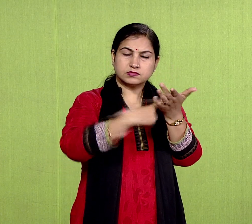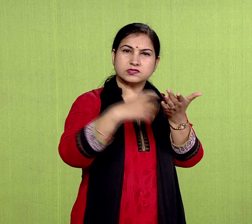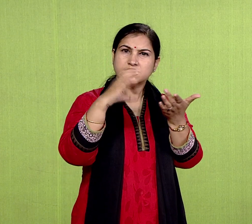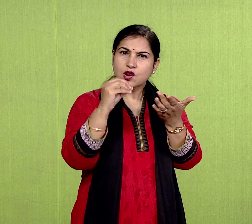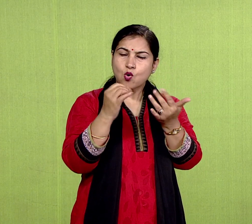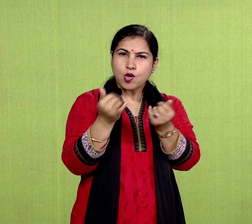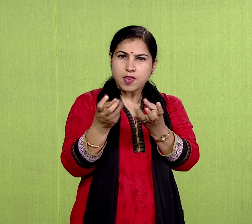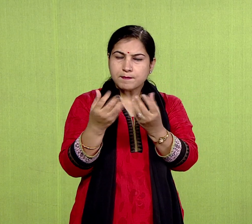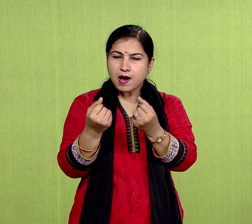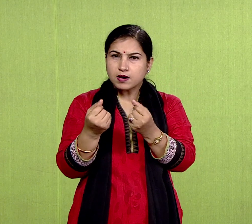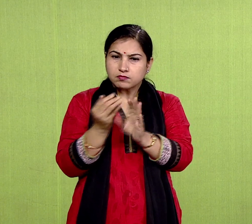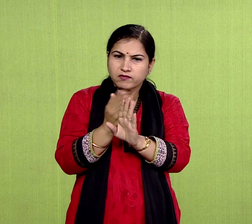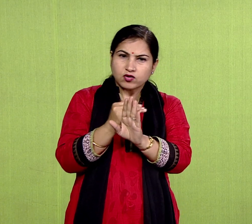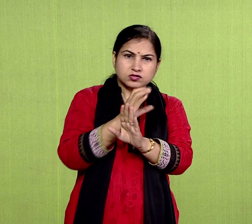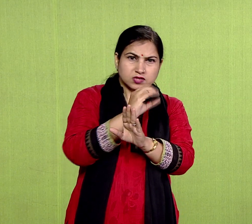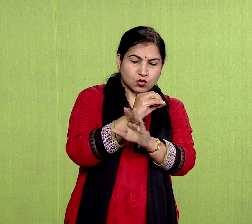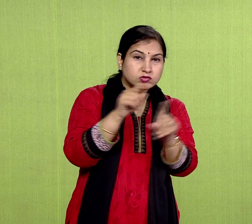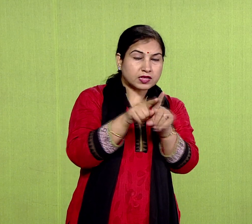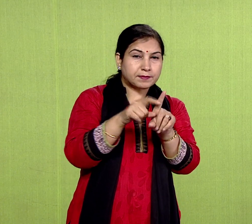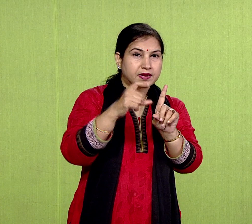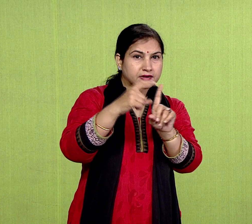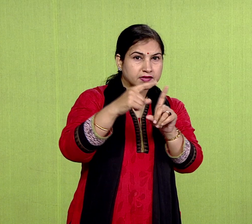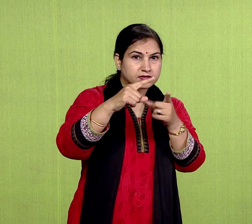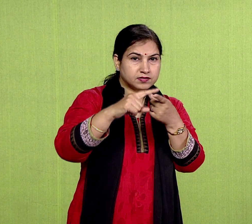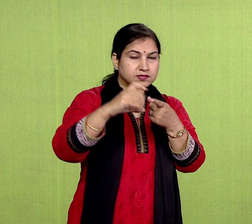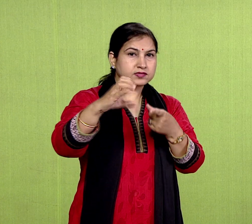and the decimal system was born in India.